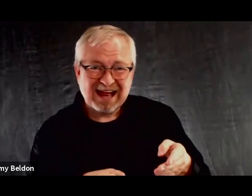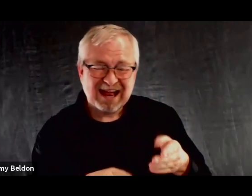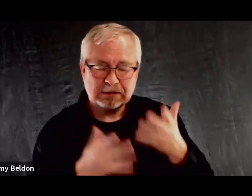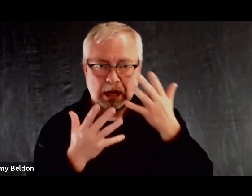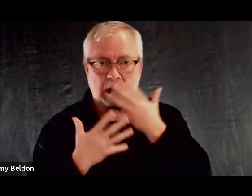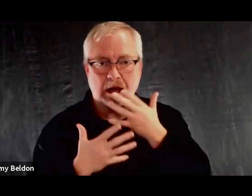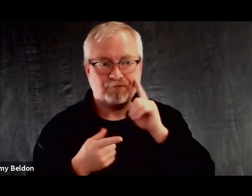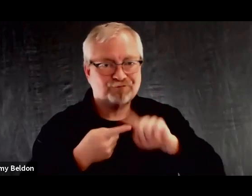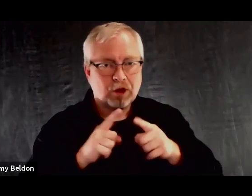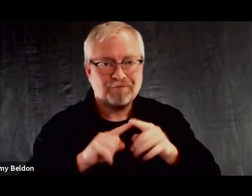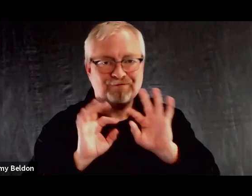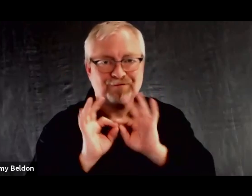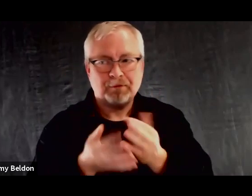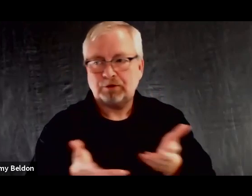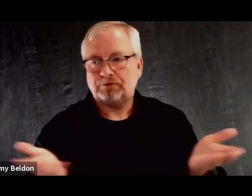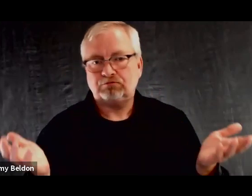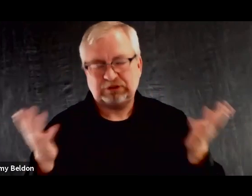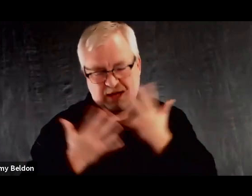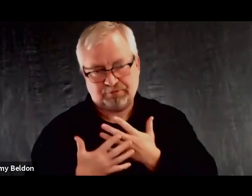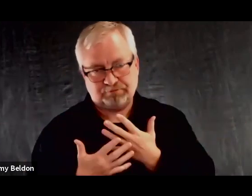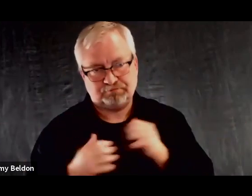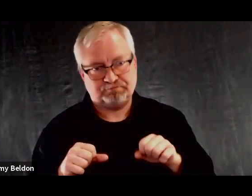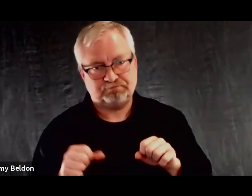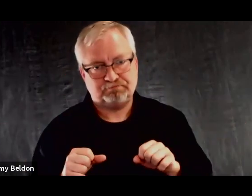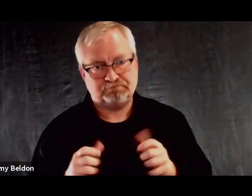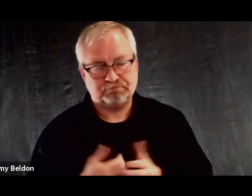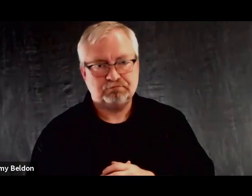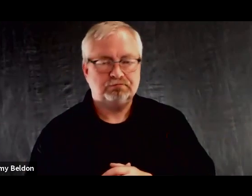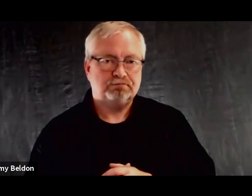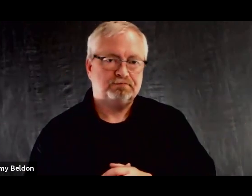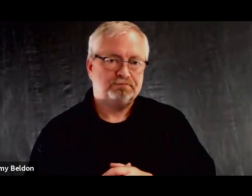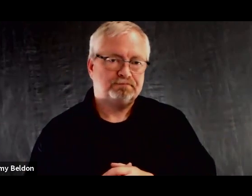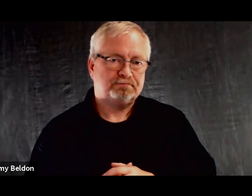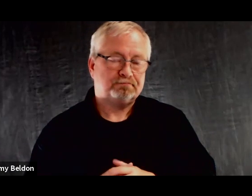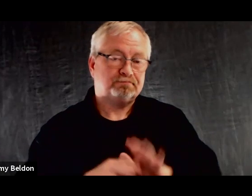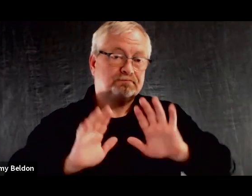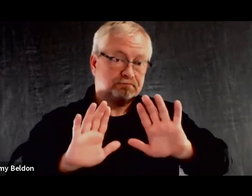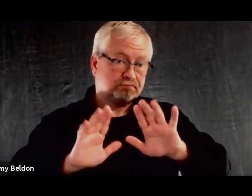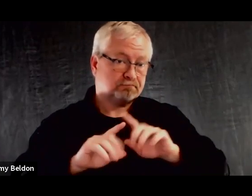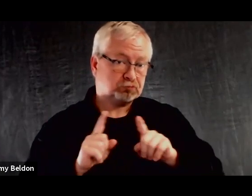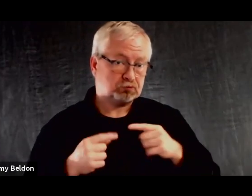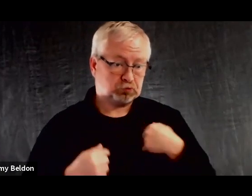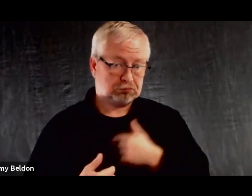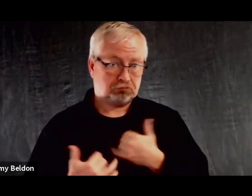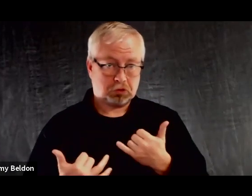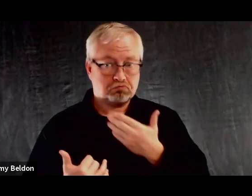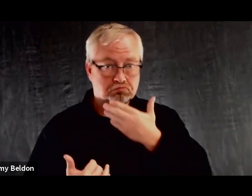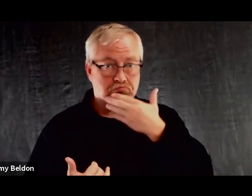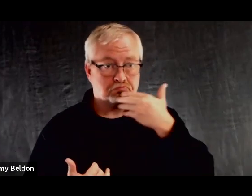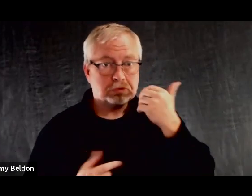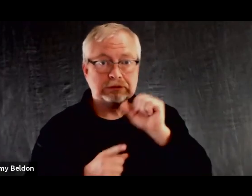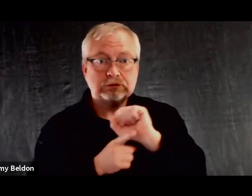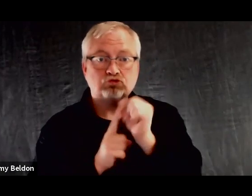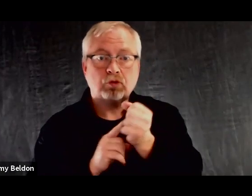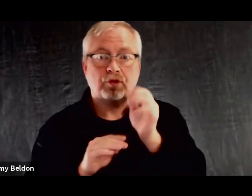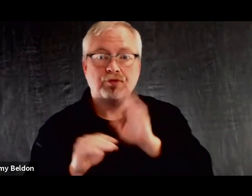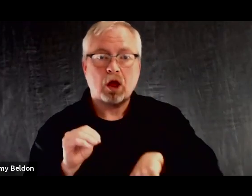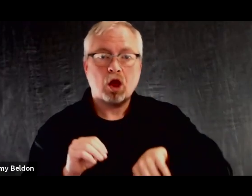know that we're in a slightly different situation than some of our neighbors. What we have always been careful to say, though,